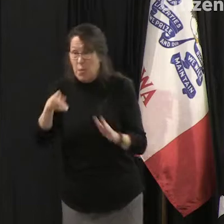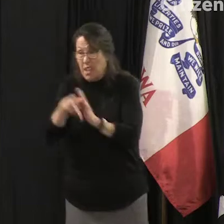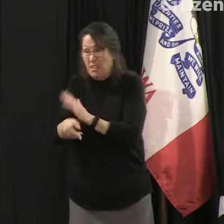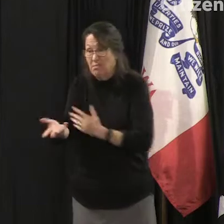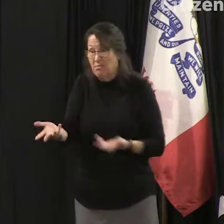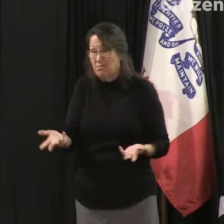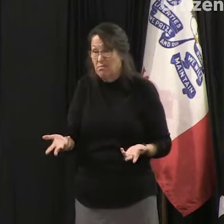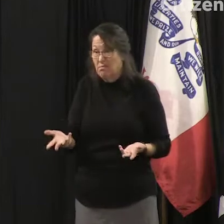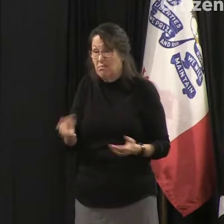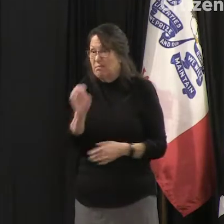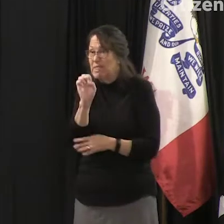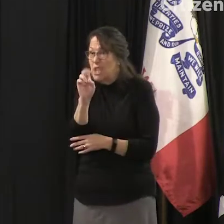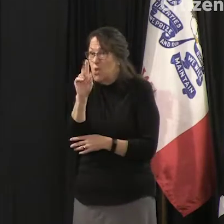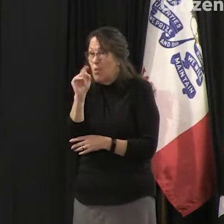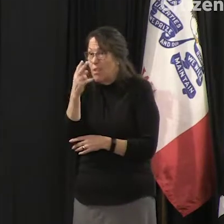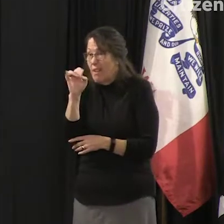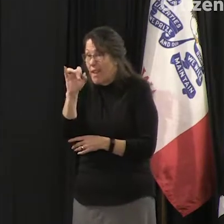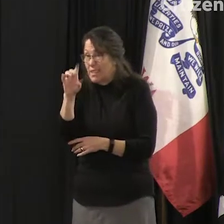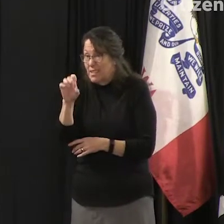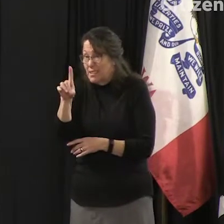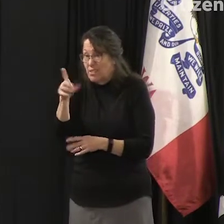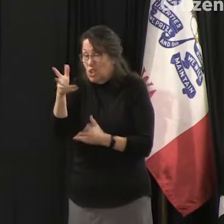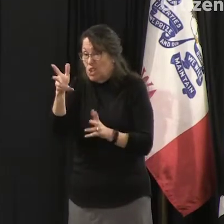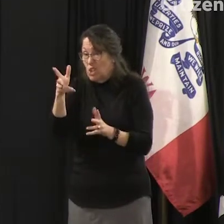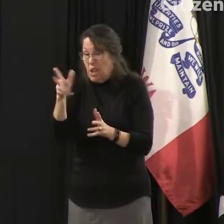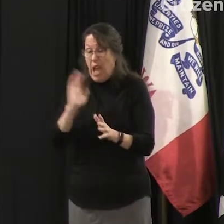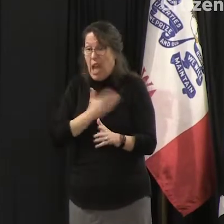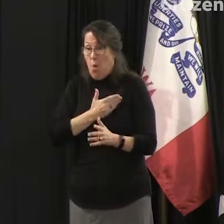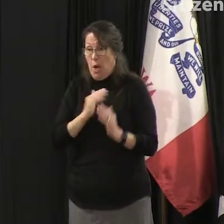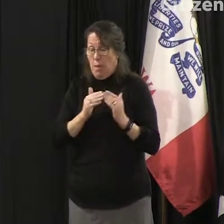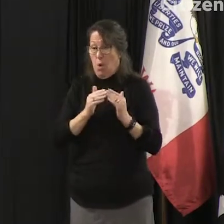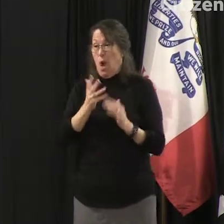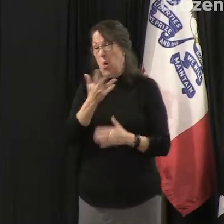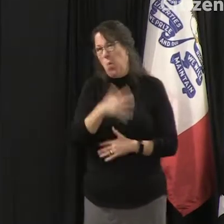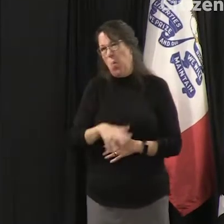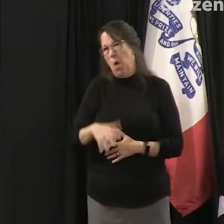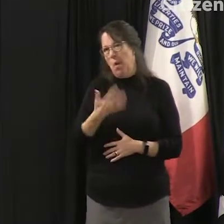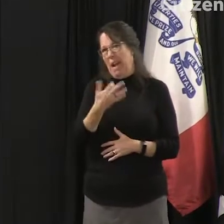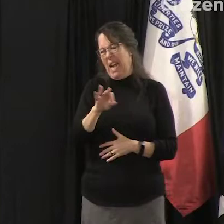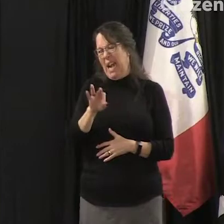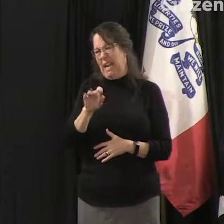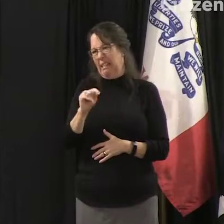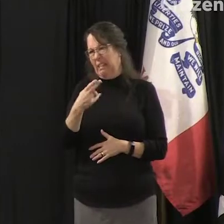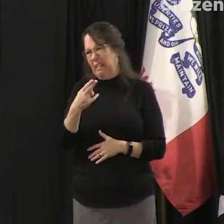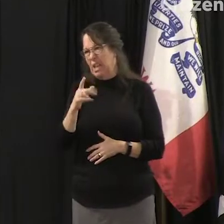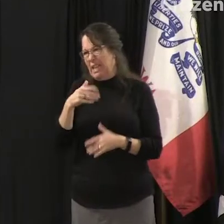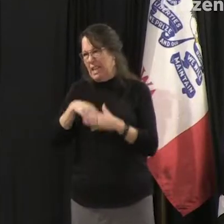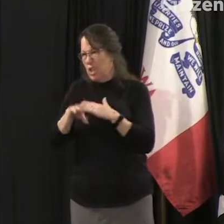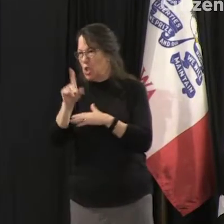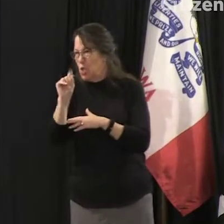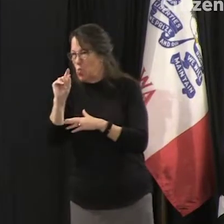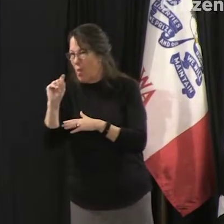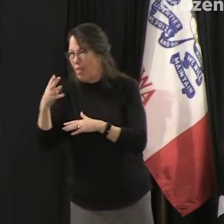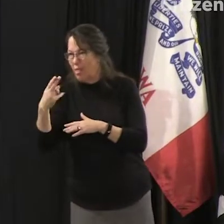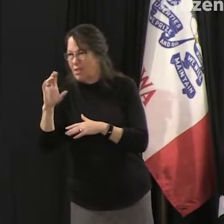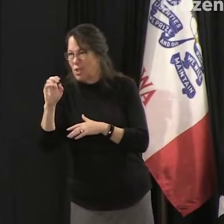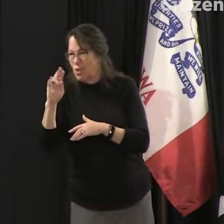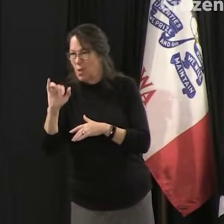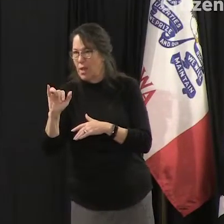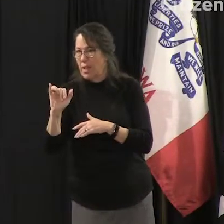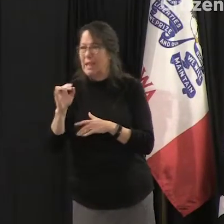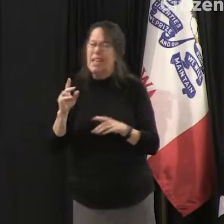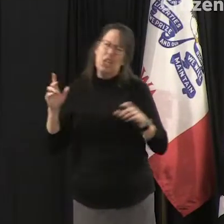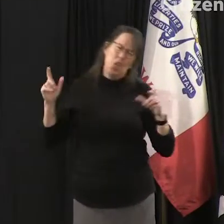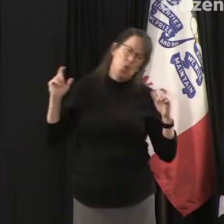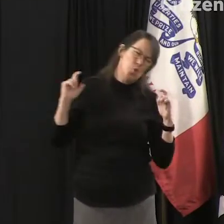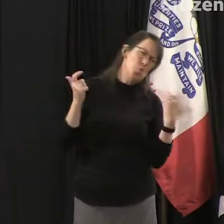euthanized in our society back around the turn of the 20th century. Big